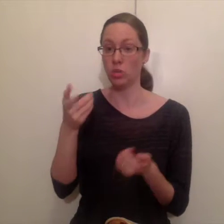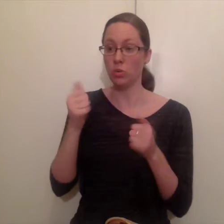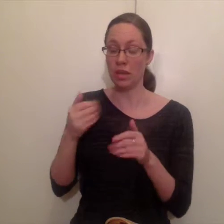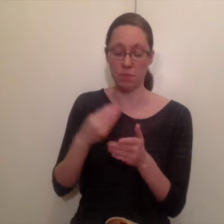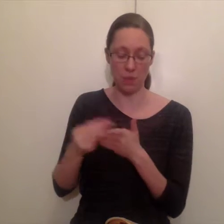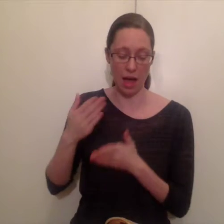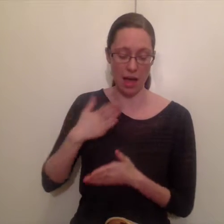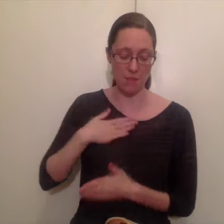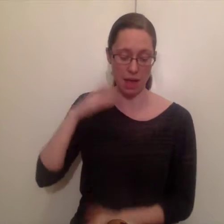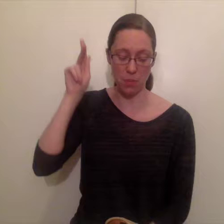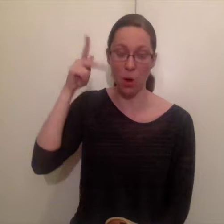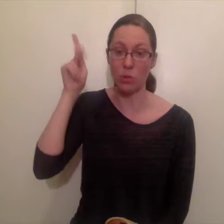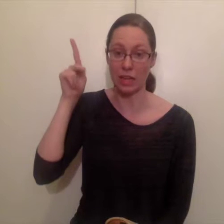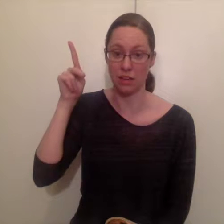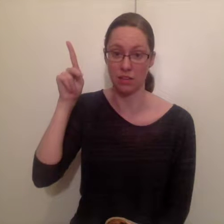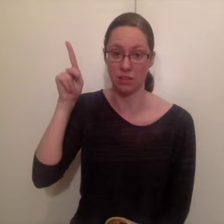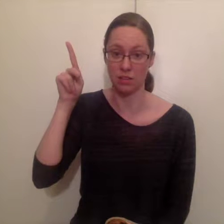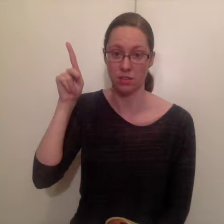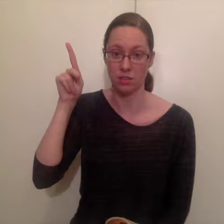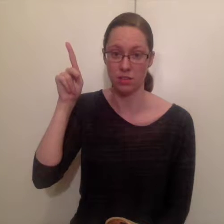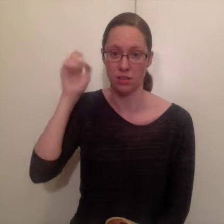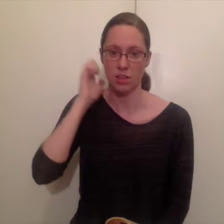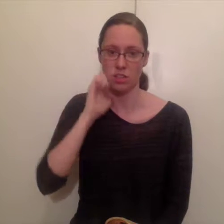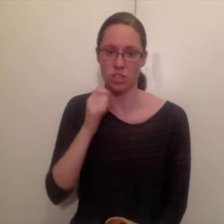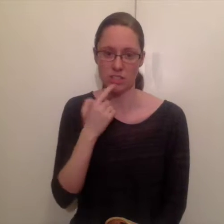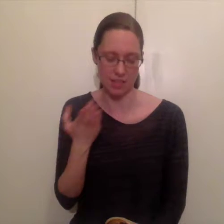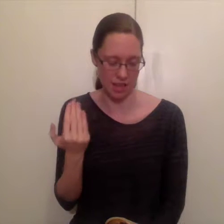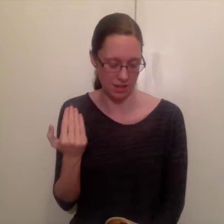"You can buy my pony," she said.